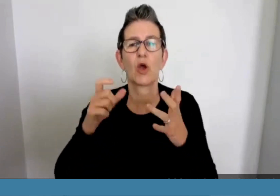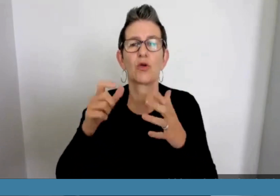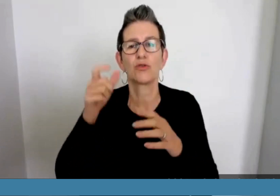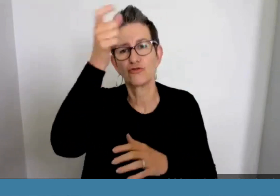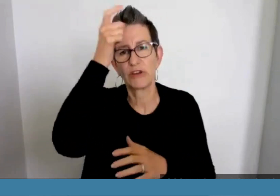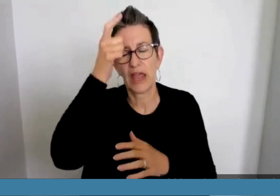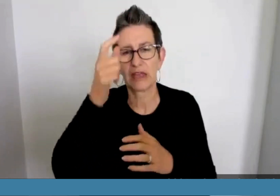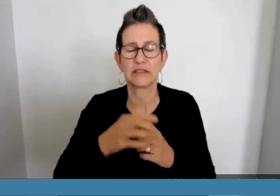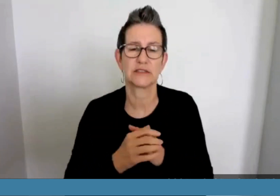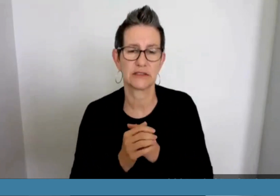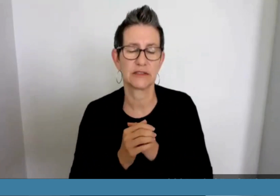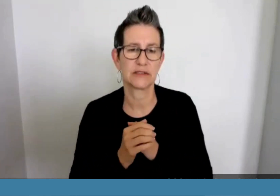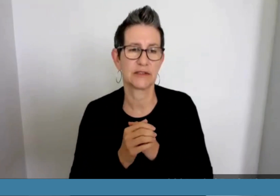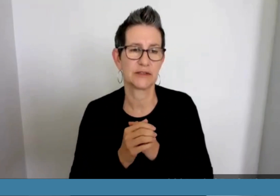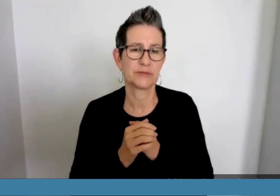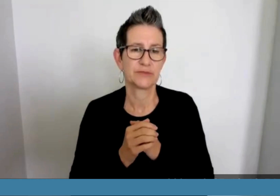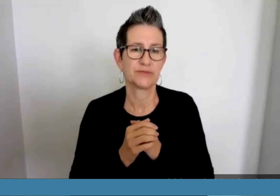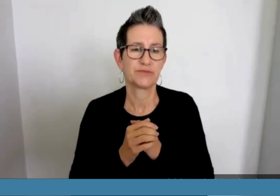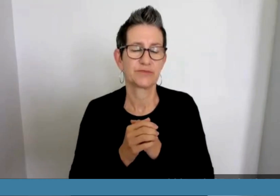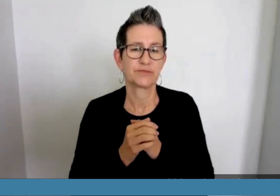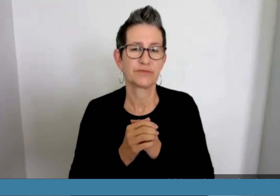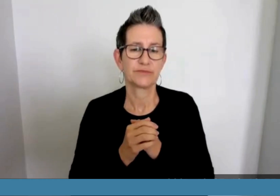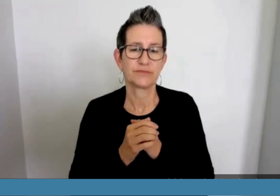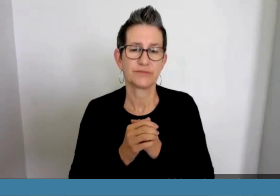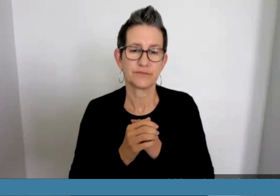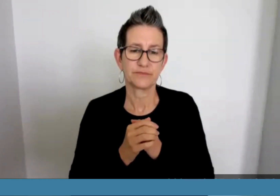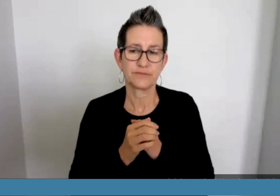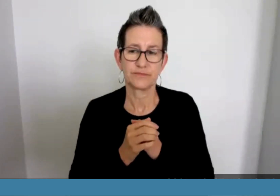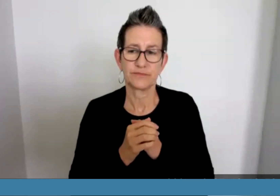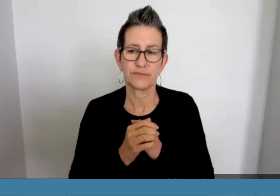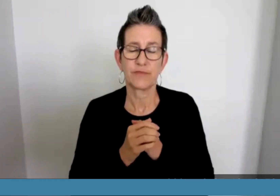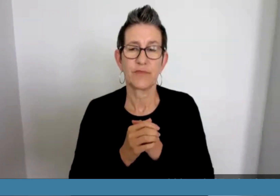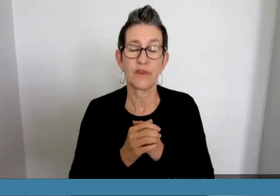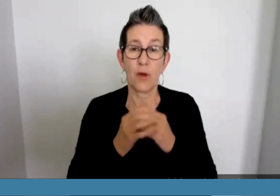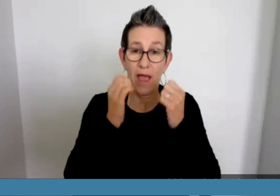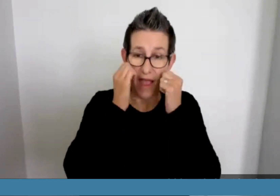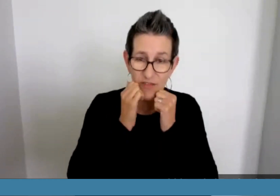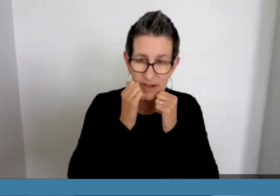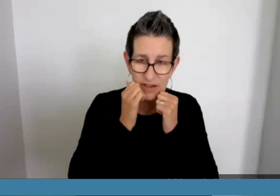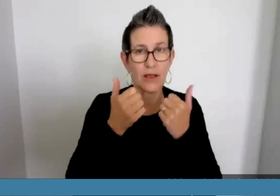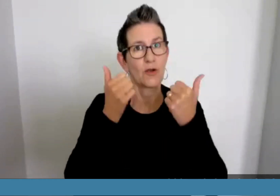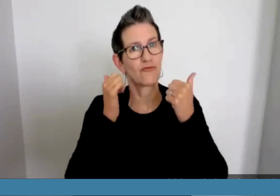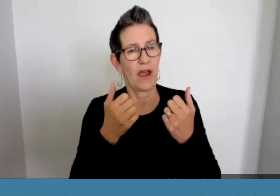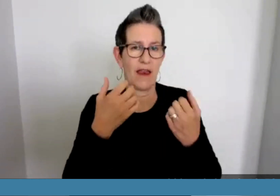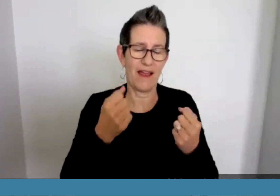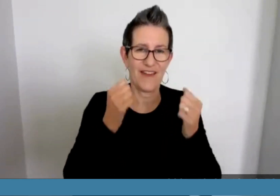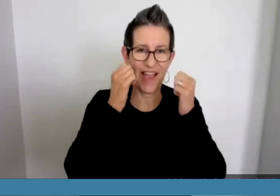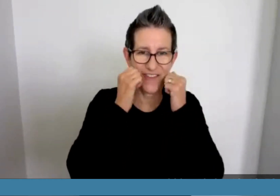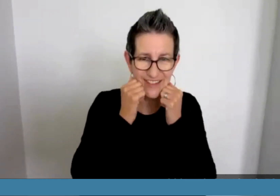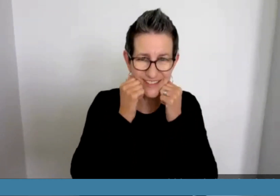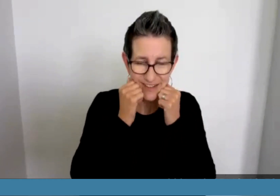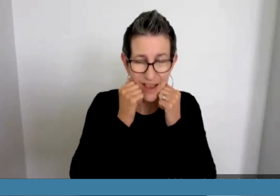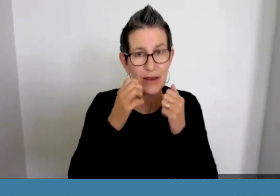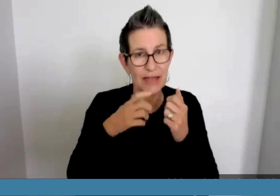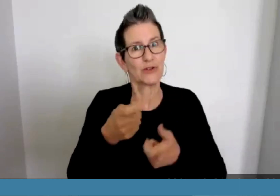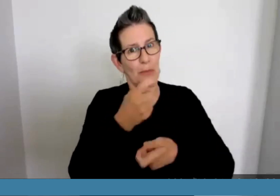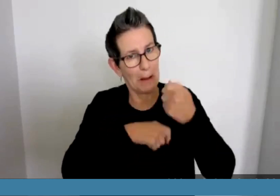And by driving evidence into action, we are committed to ensuring research outcomes